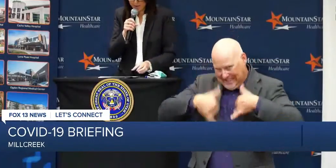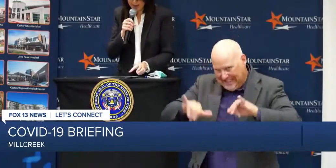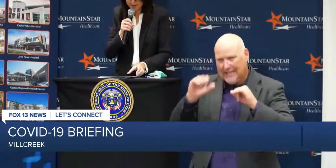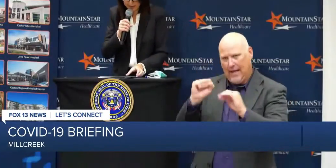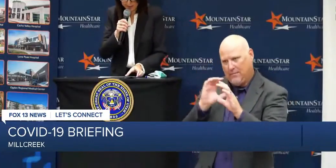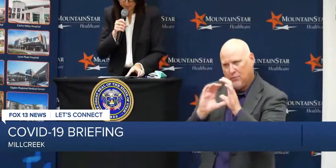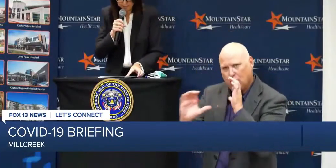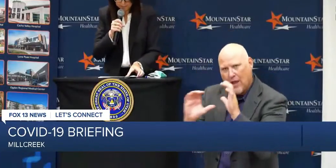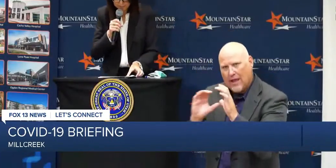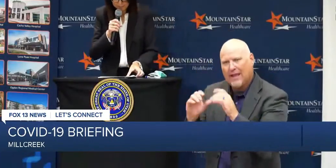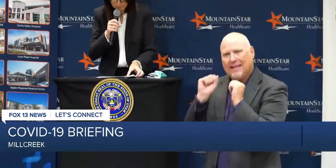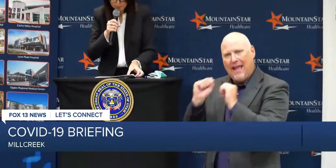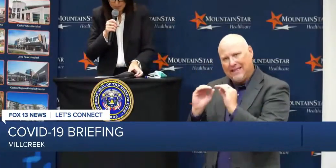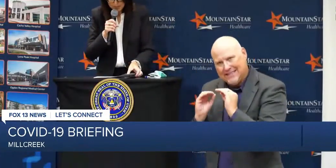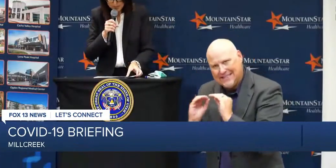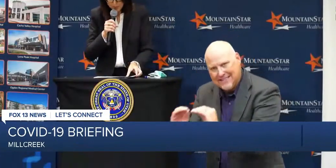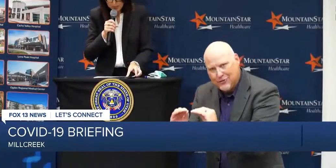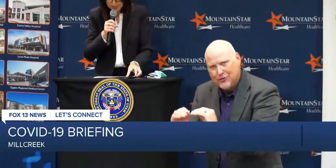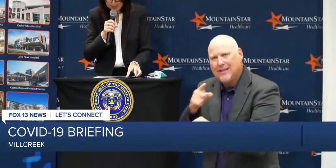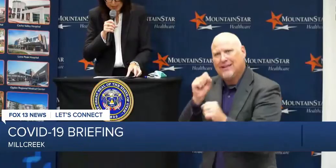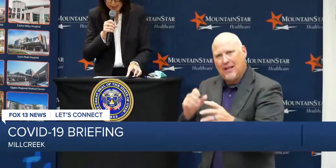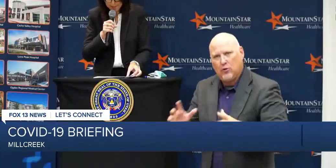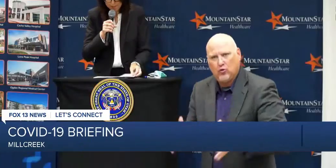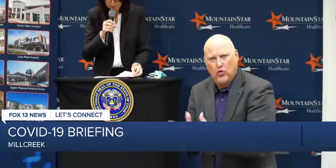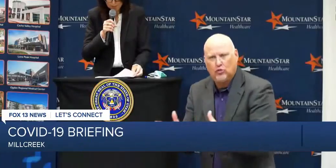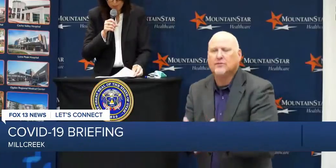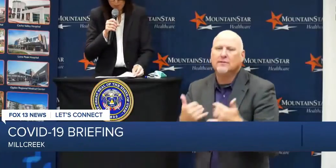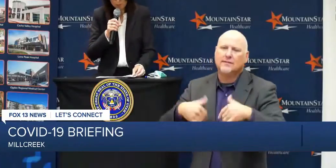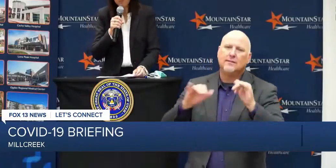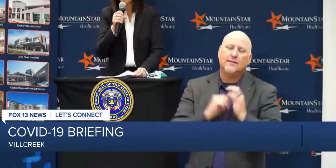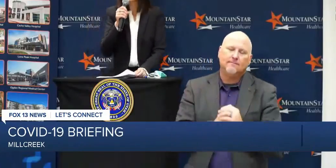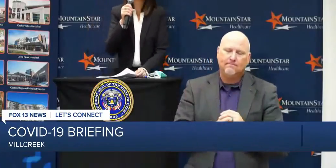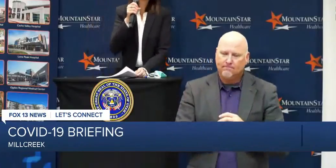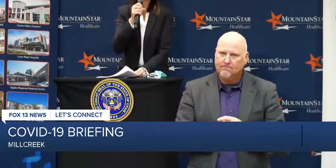remain unvaccinated. So please,